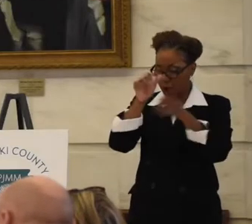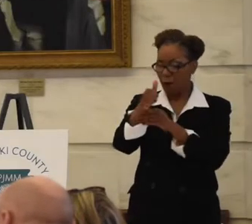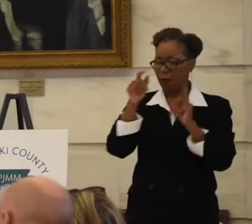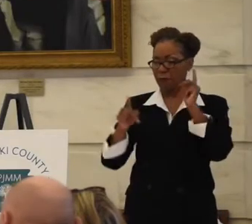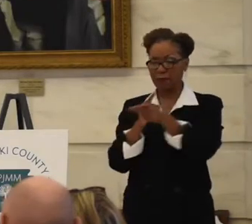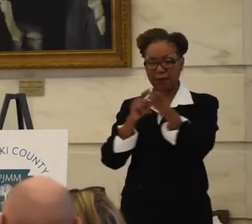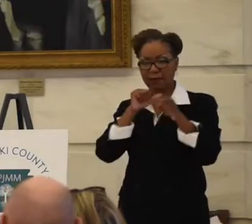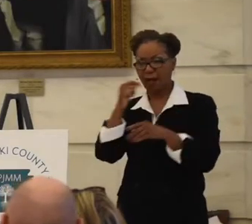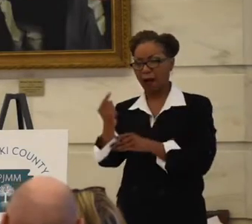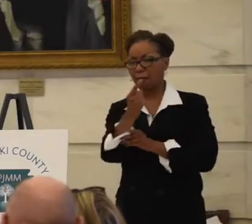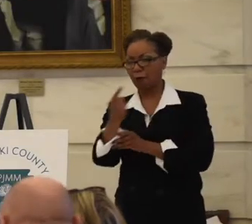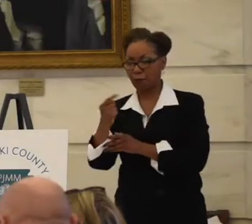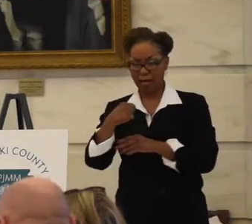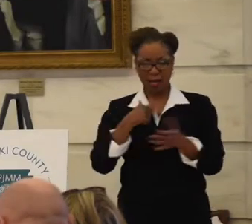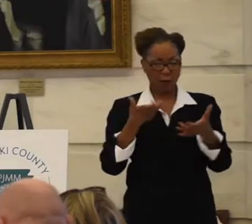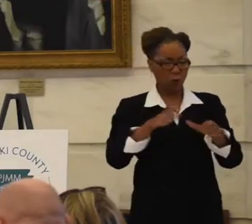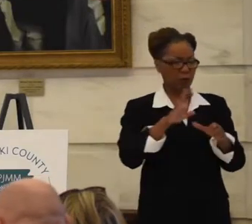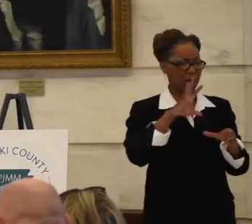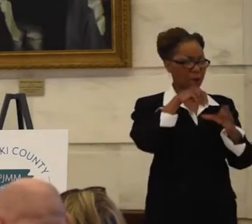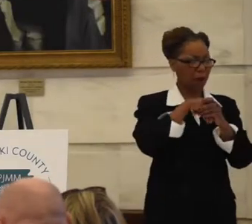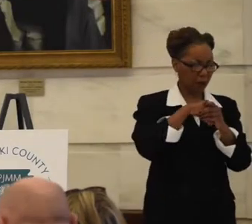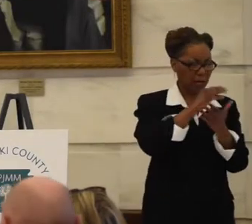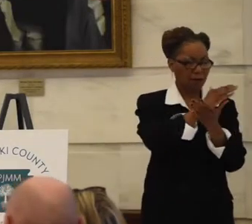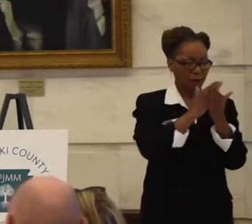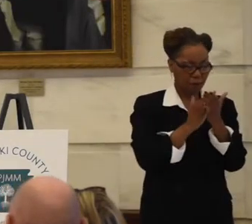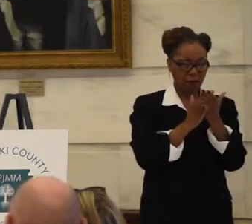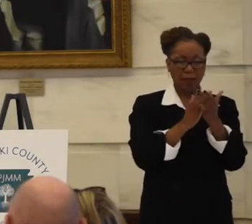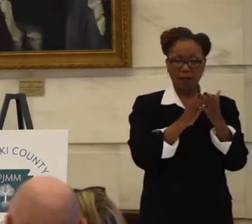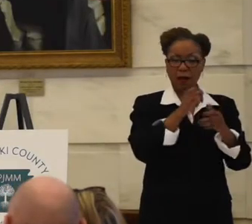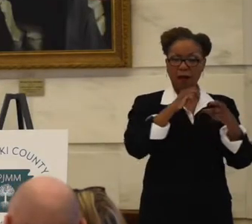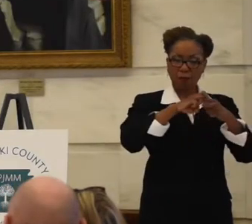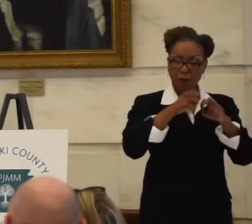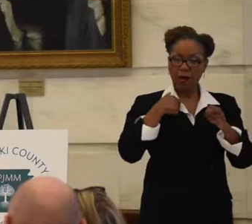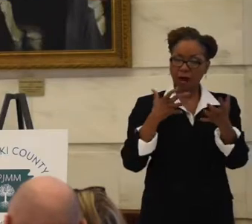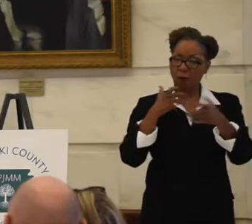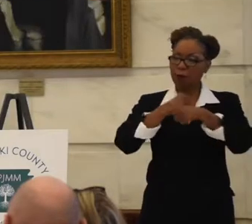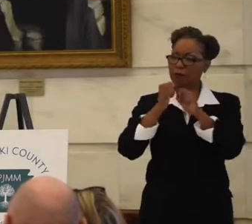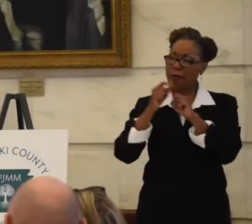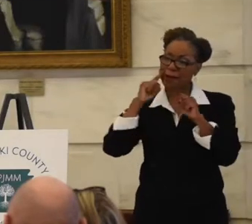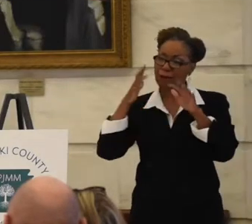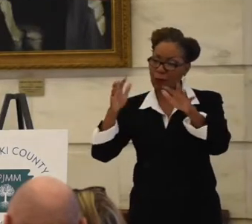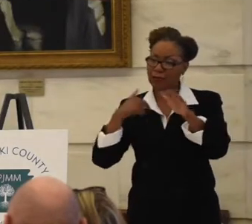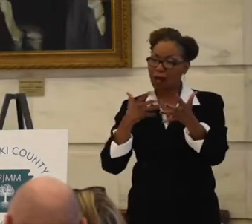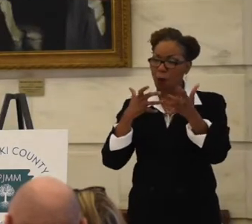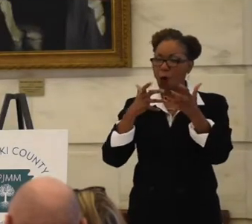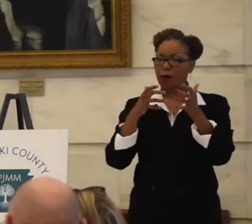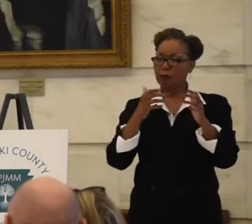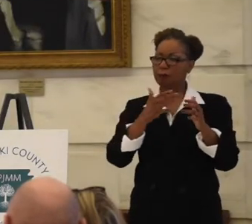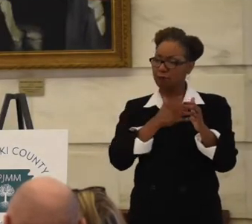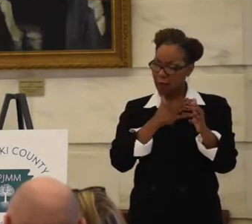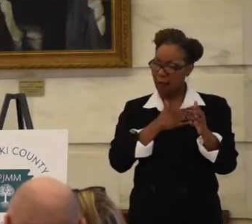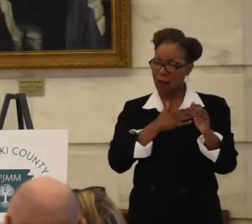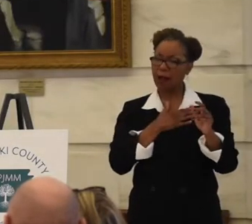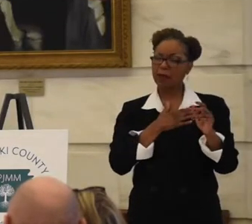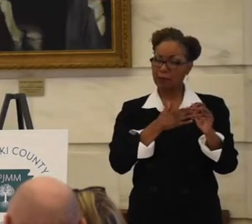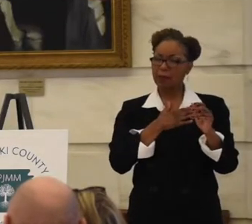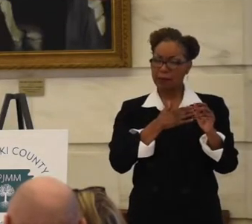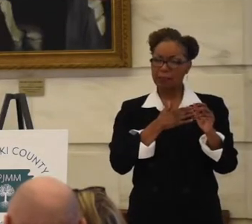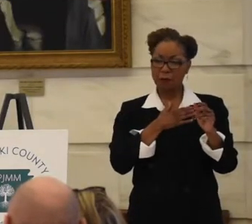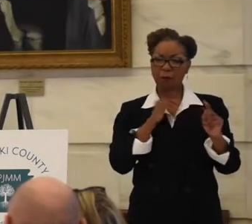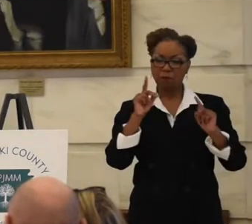I don't want to be a part of the problem. I want to make noise. I want my fellow men to know that they're not